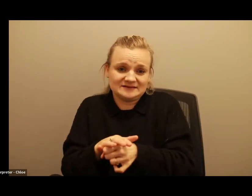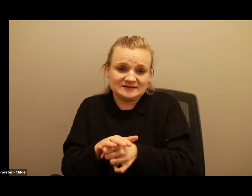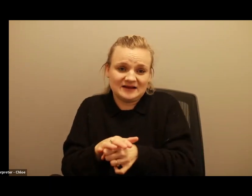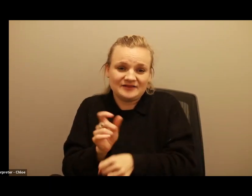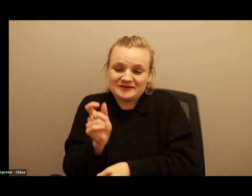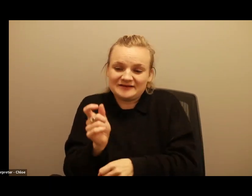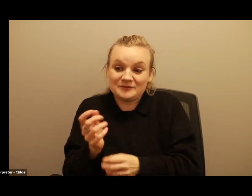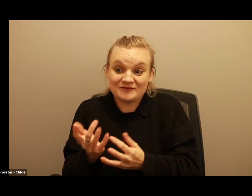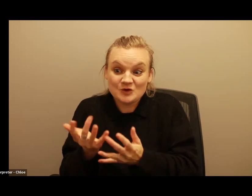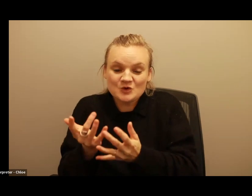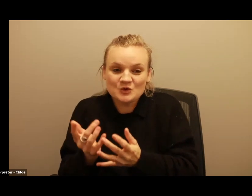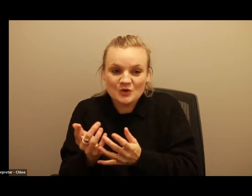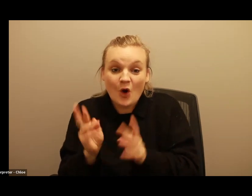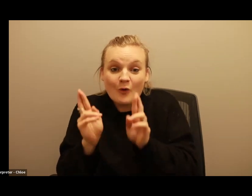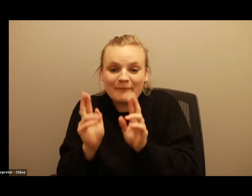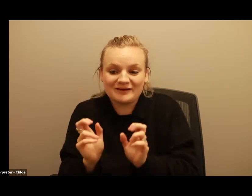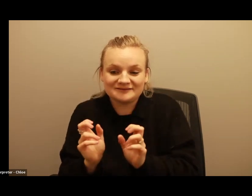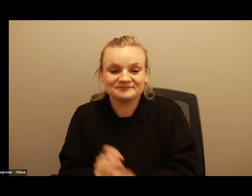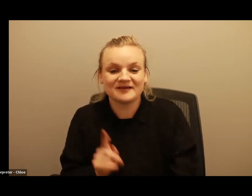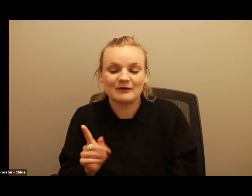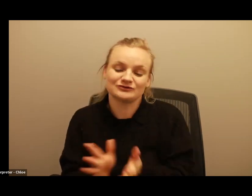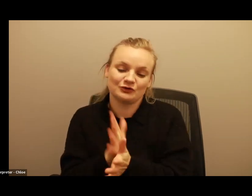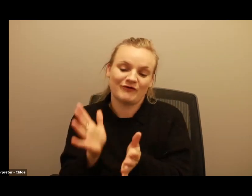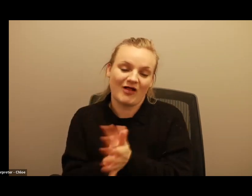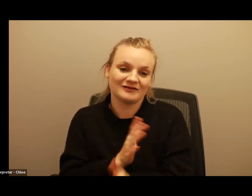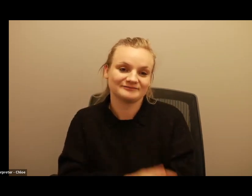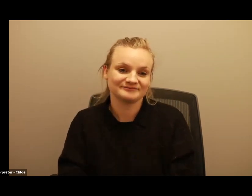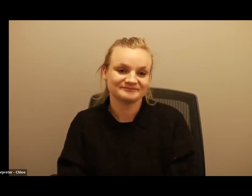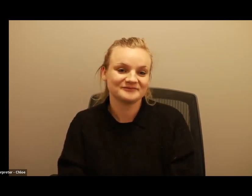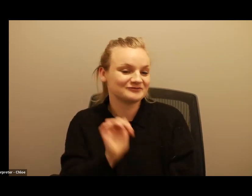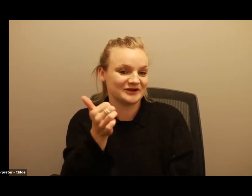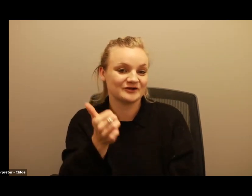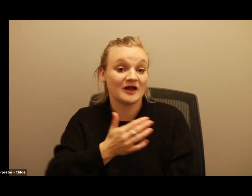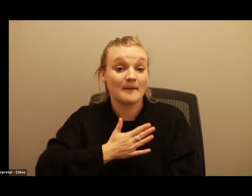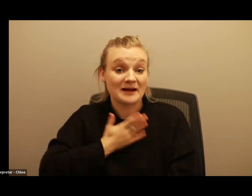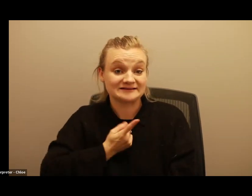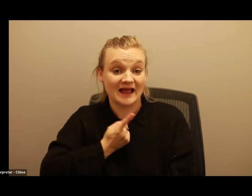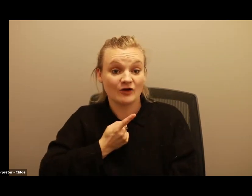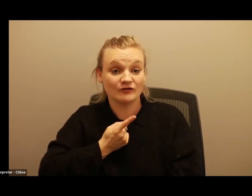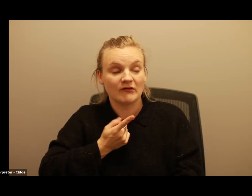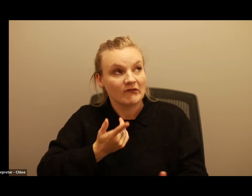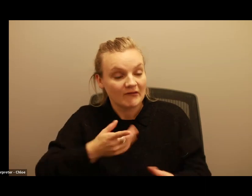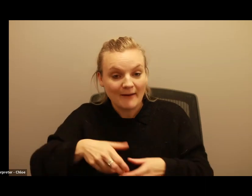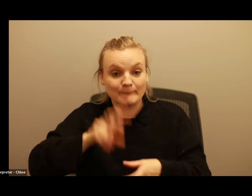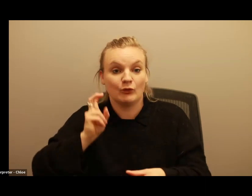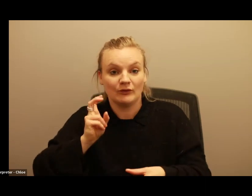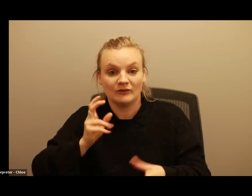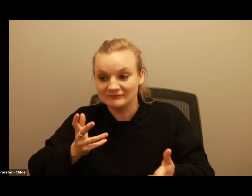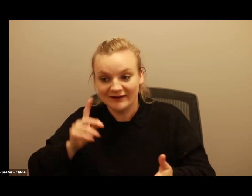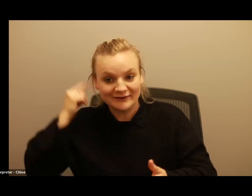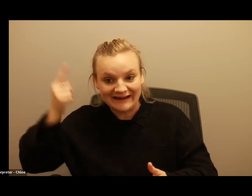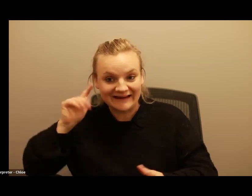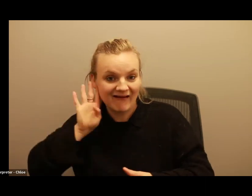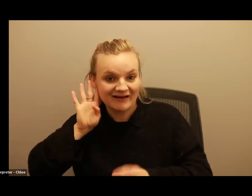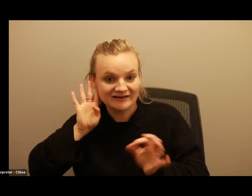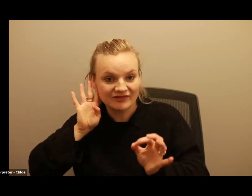bit of sparkle, which was really joyful. Yeah, and it was really good. I managed to drop out halfway through and I couldn't hear, and I was using